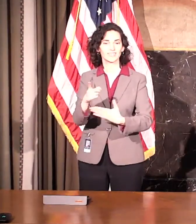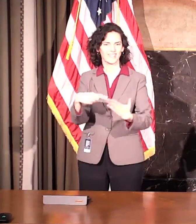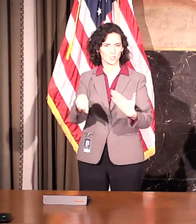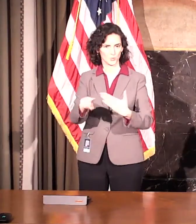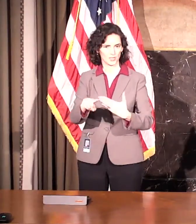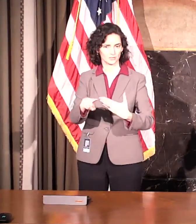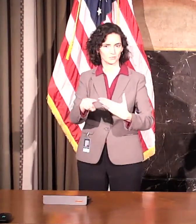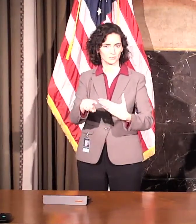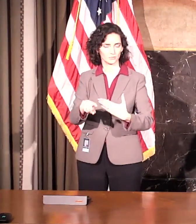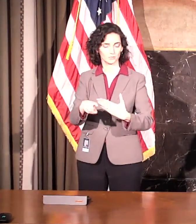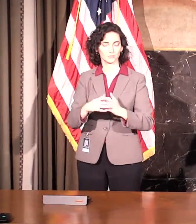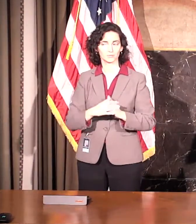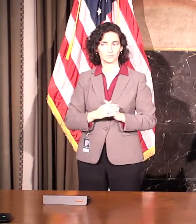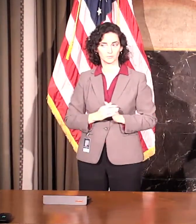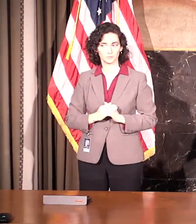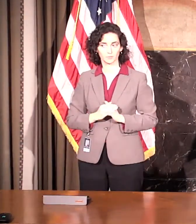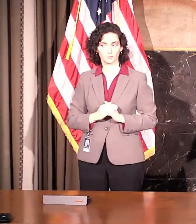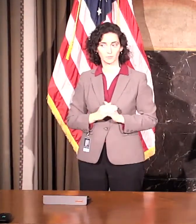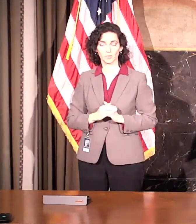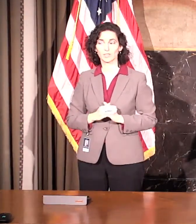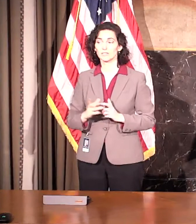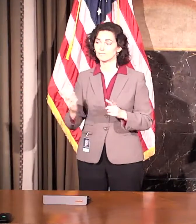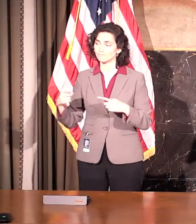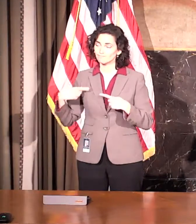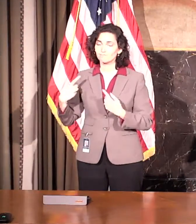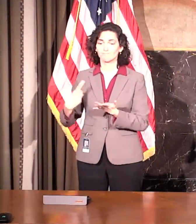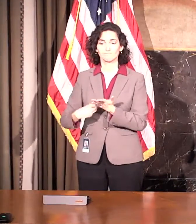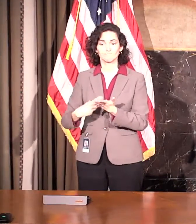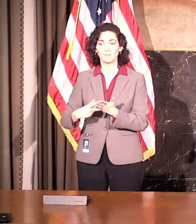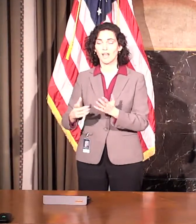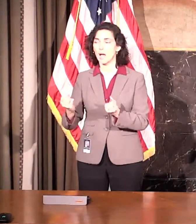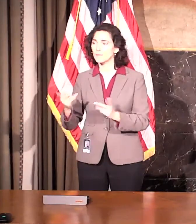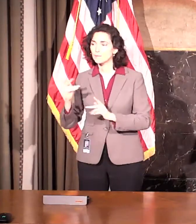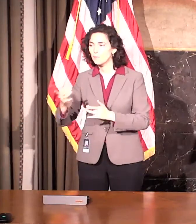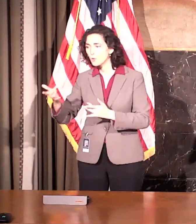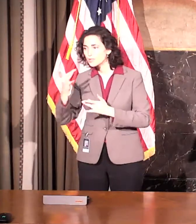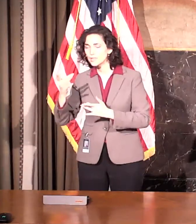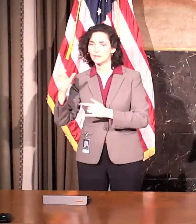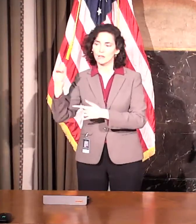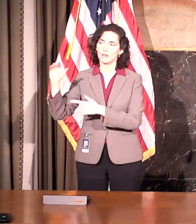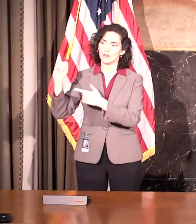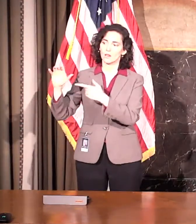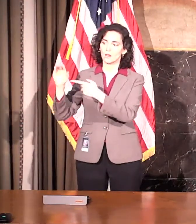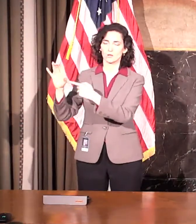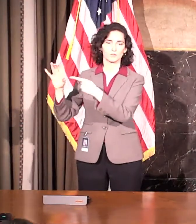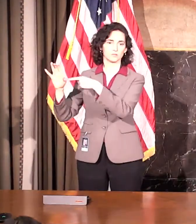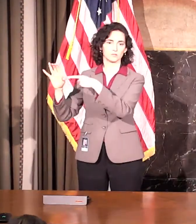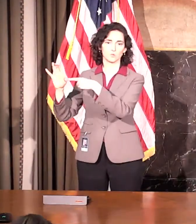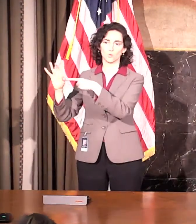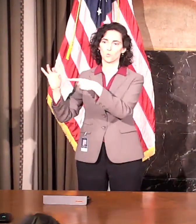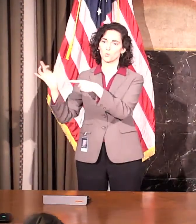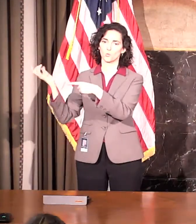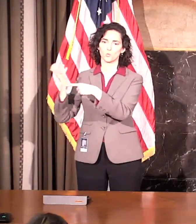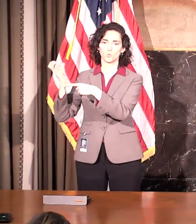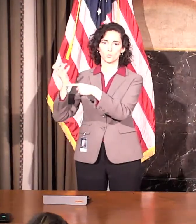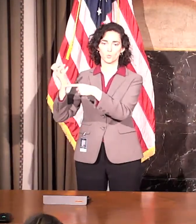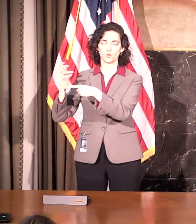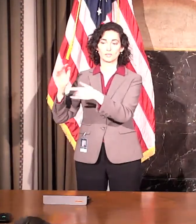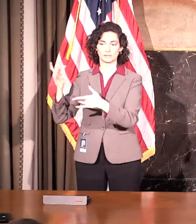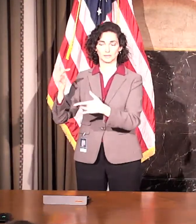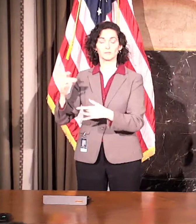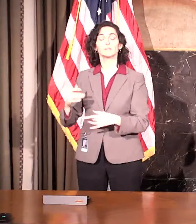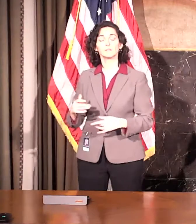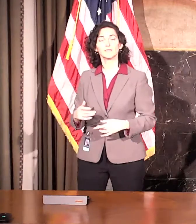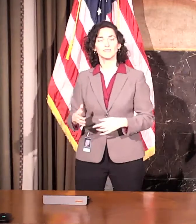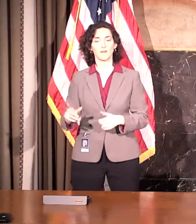And the numbers that we are seeing, we've been talking about, are extremely concerning. Dr. Davis talked about the third surge. The